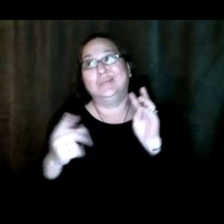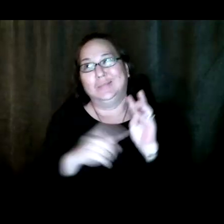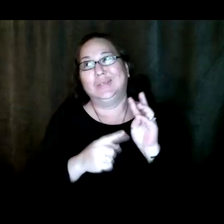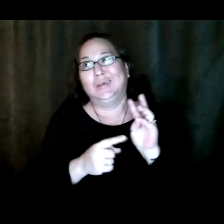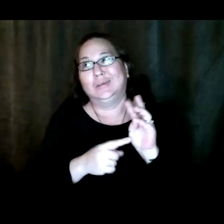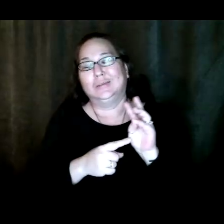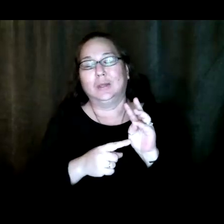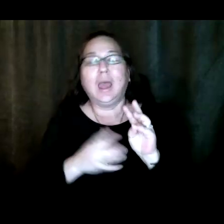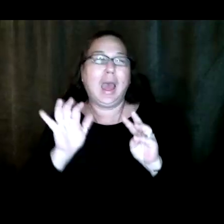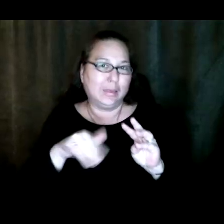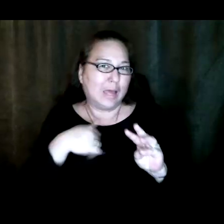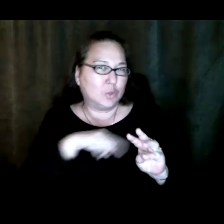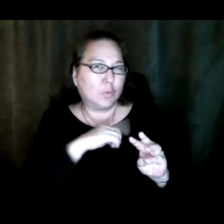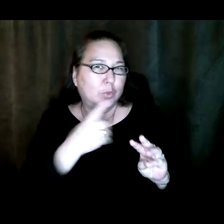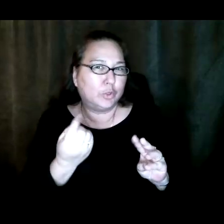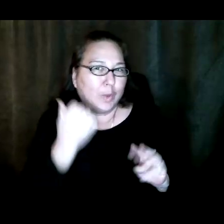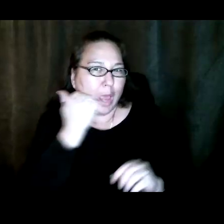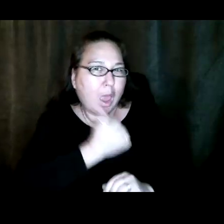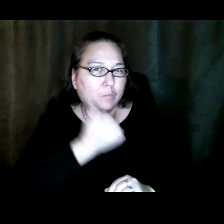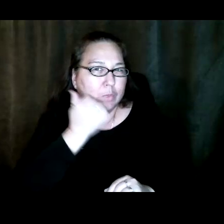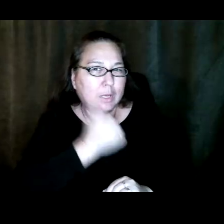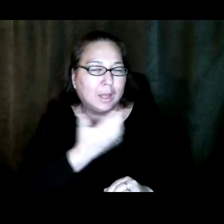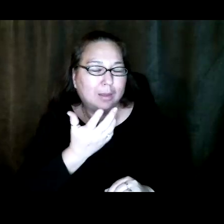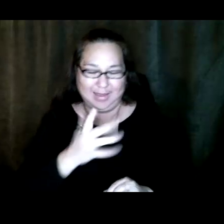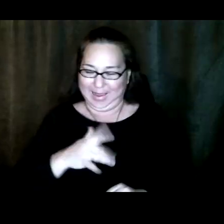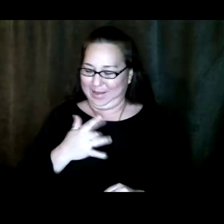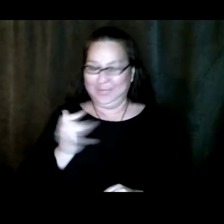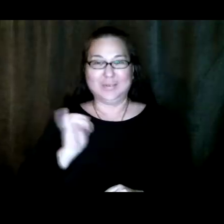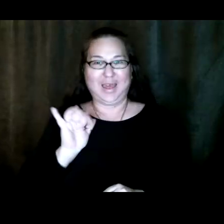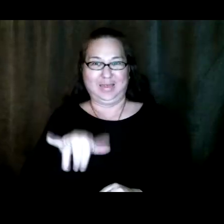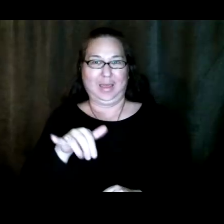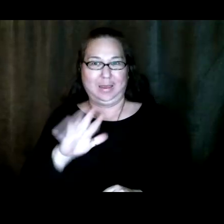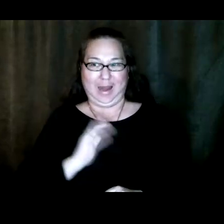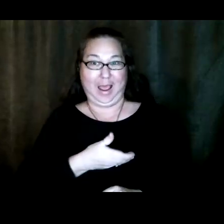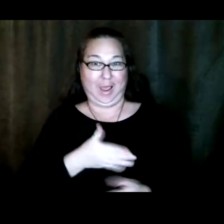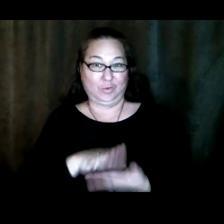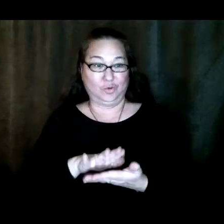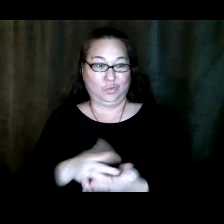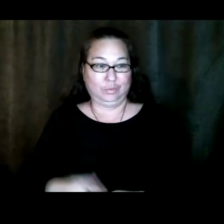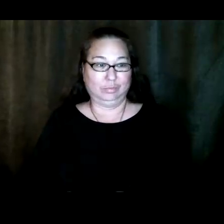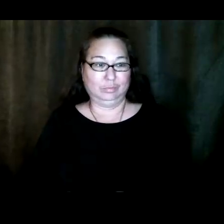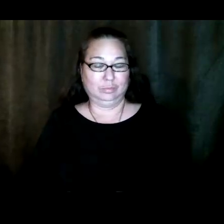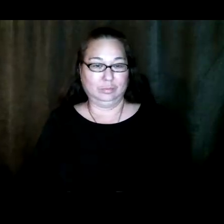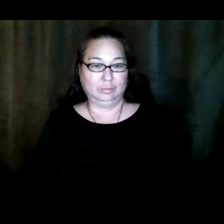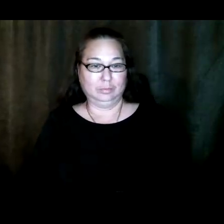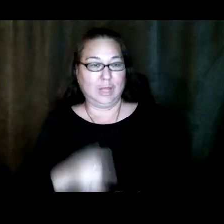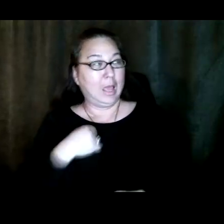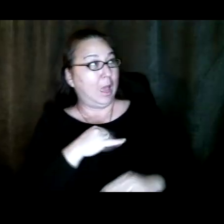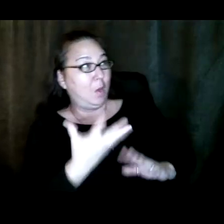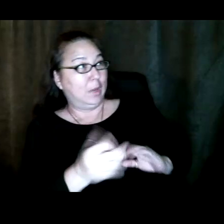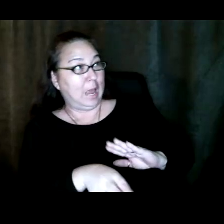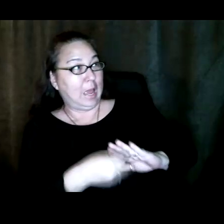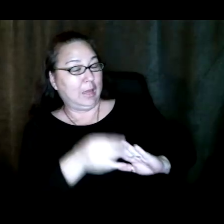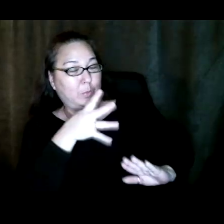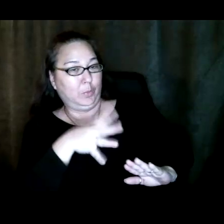day to day. And I just want to be present to the fact that that's what it feels like in our school. Okay, can I just add one other group of